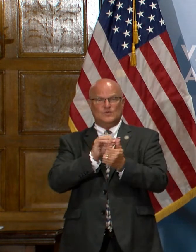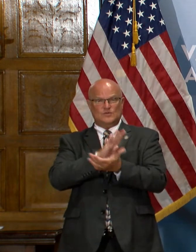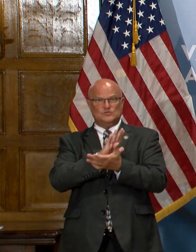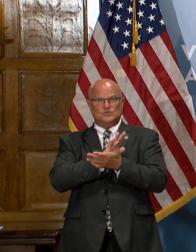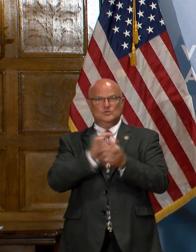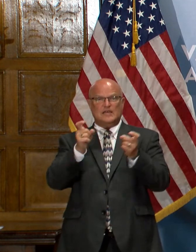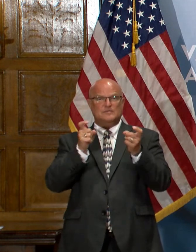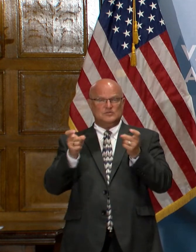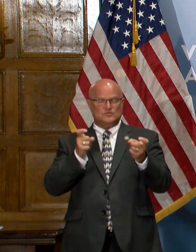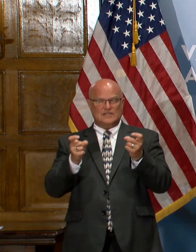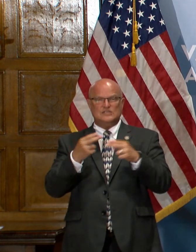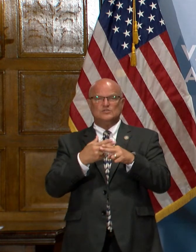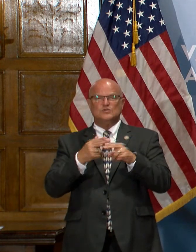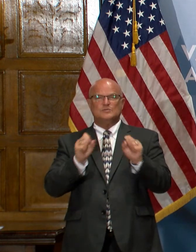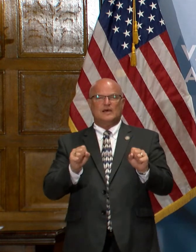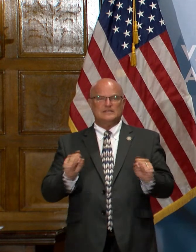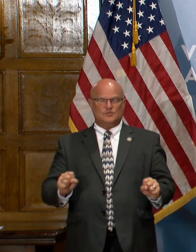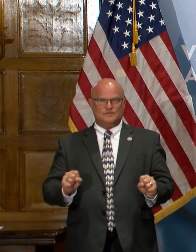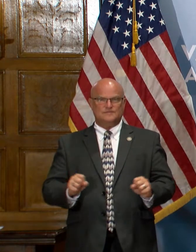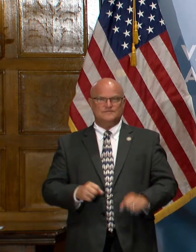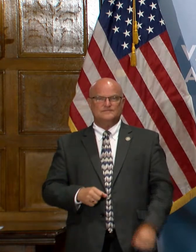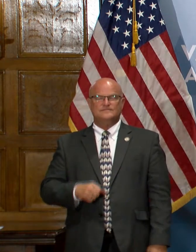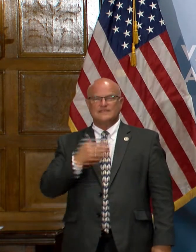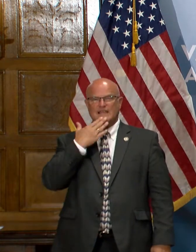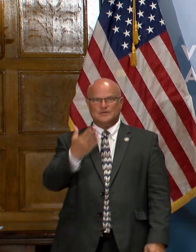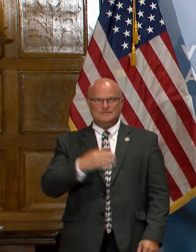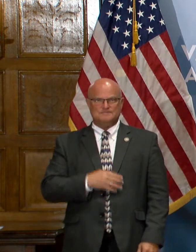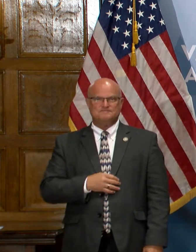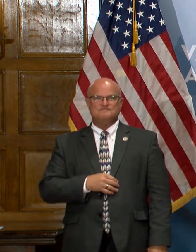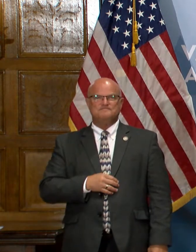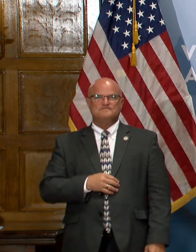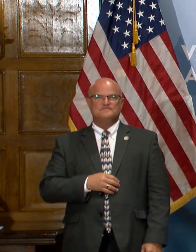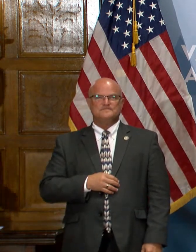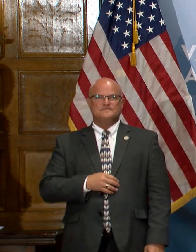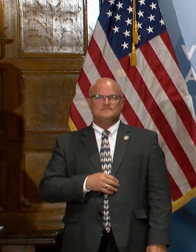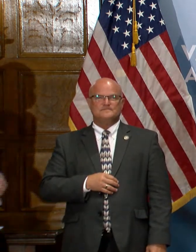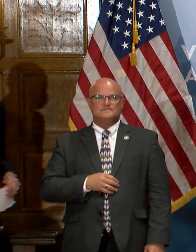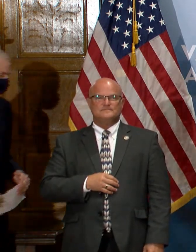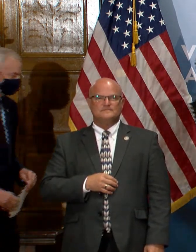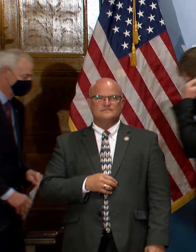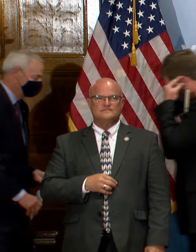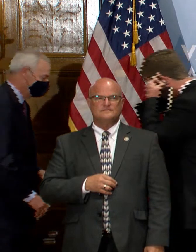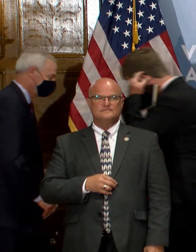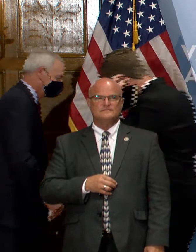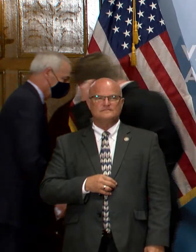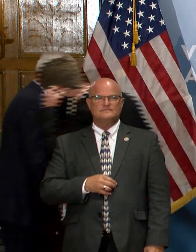your school administration as soon as you possibly can. Thank you.